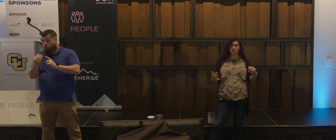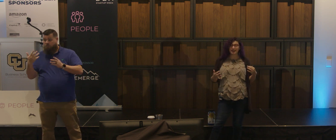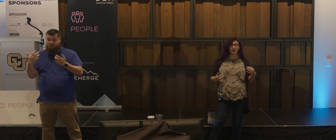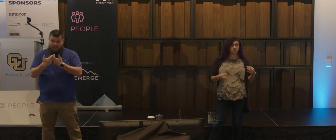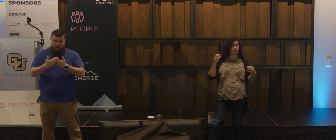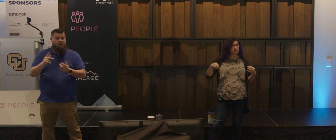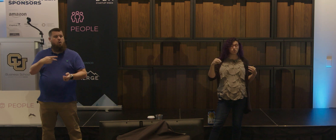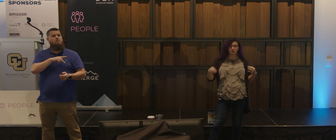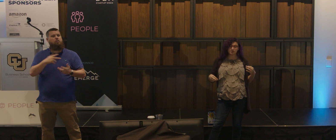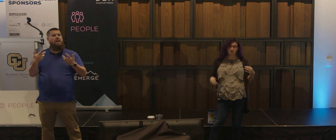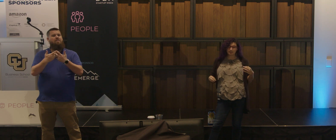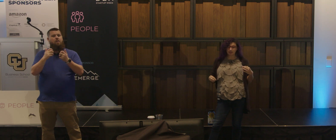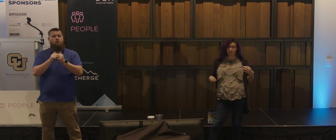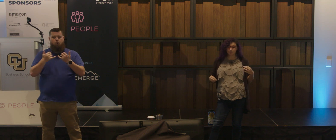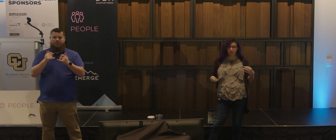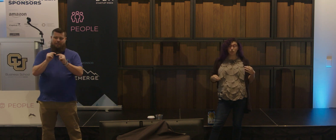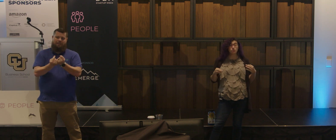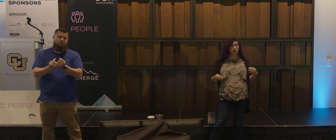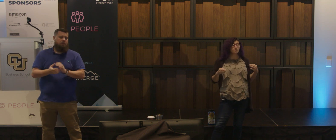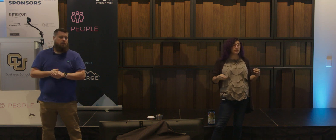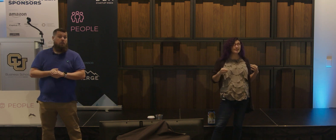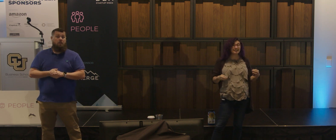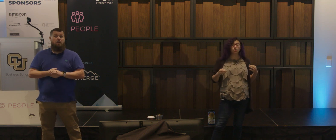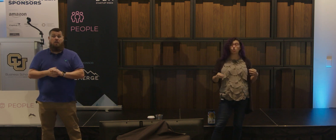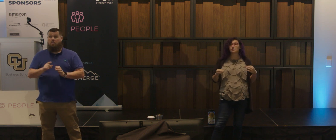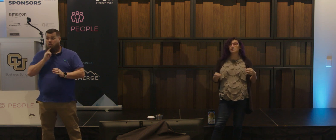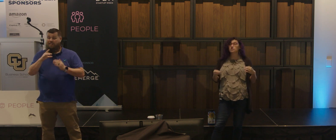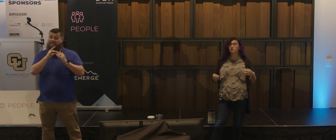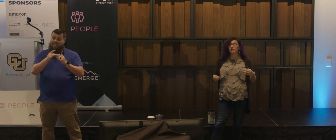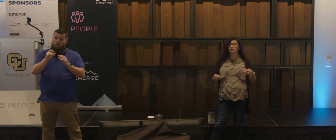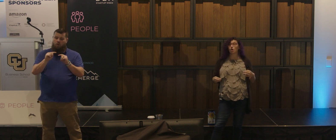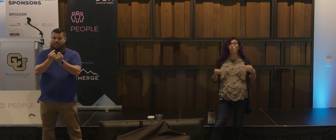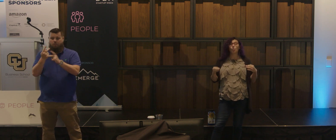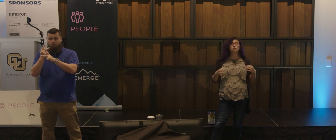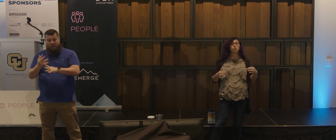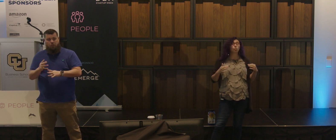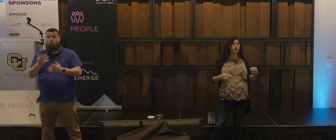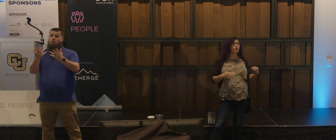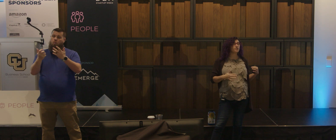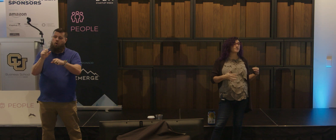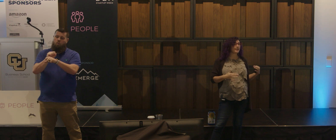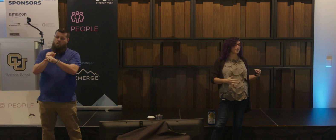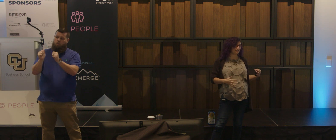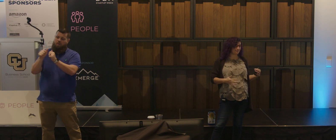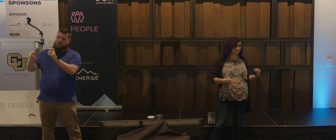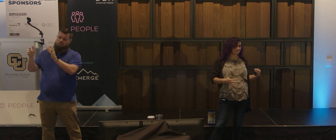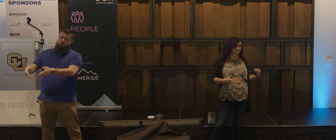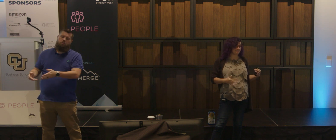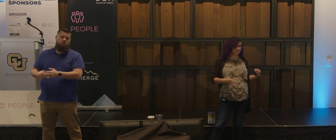they a personality fit within your existing team? Does the lead or team supervisor want to work with this